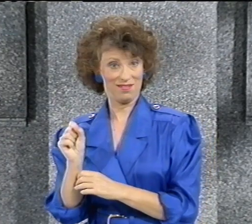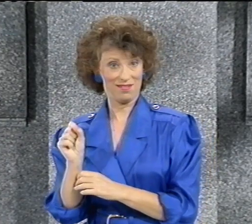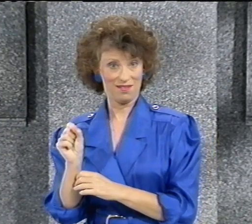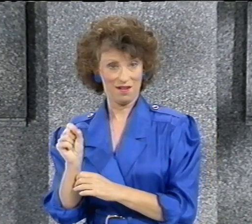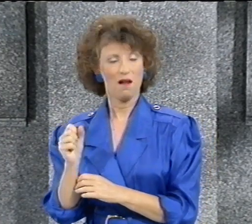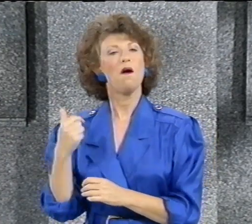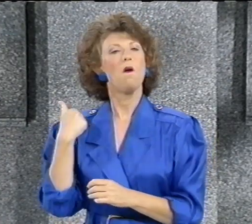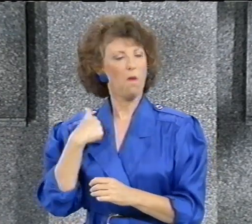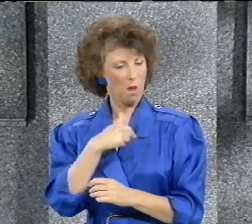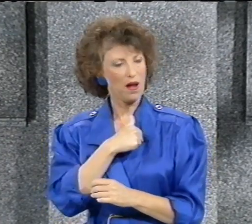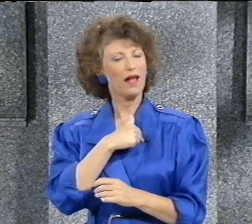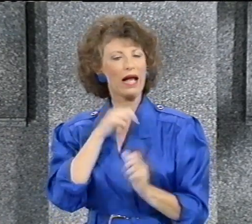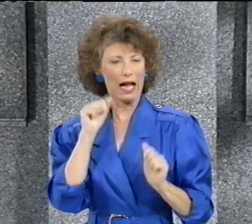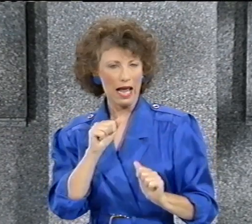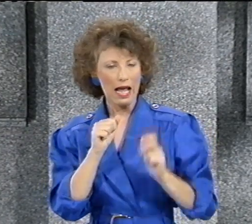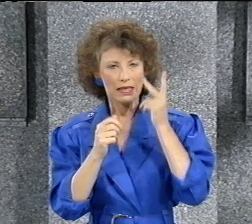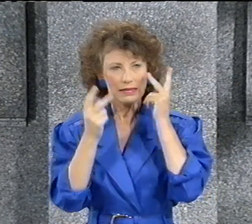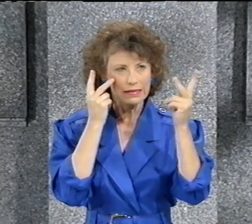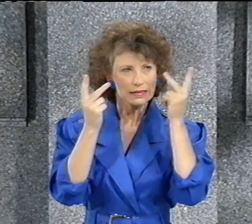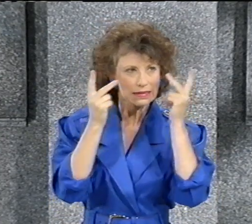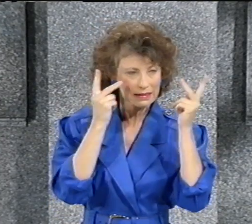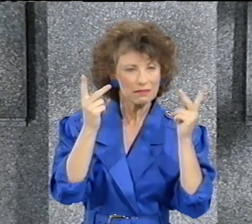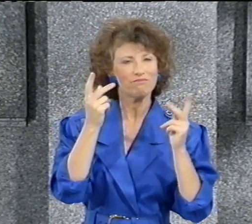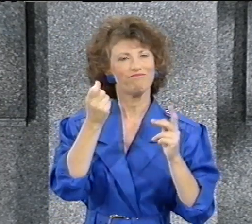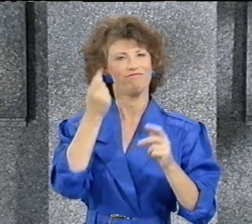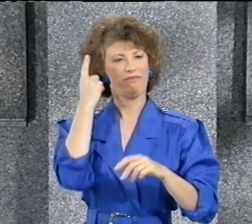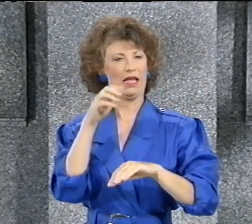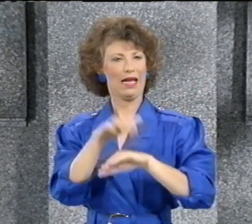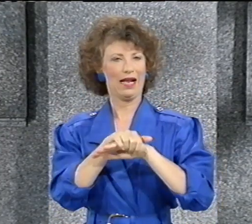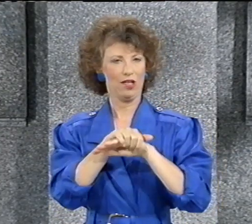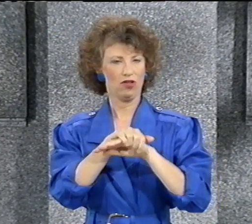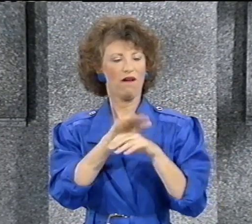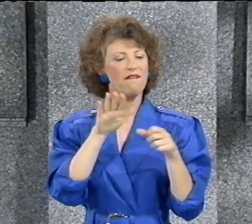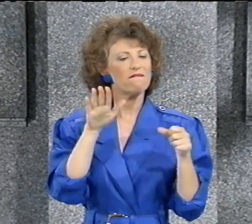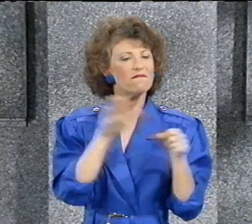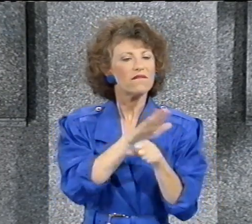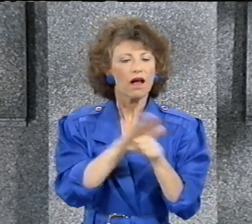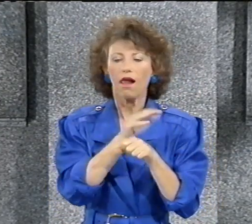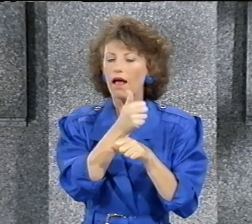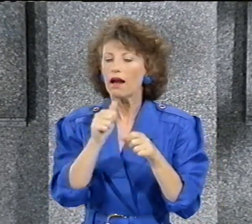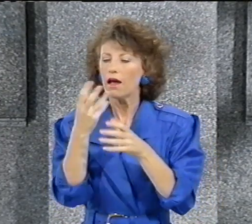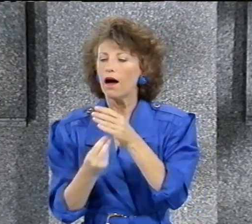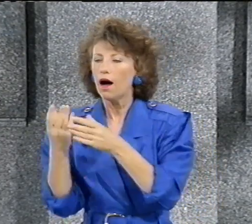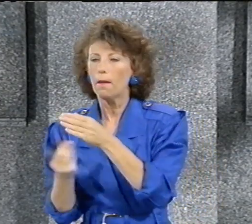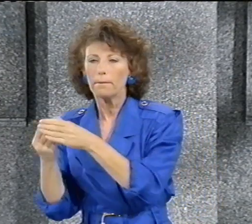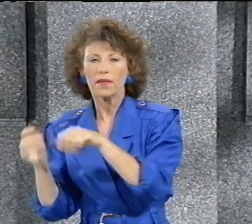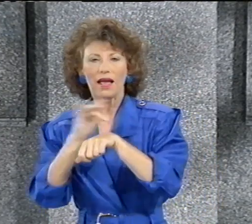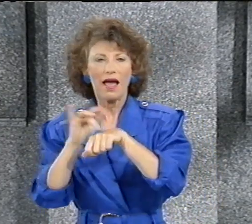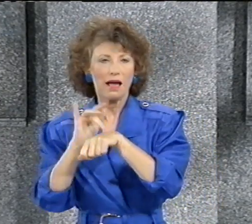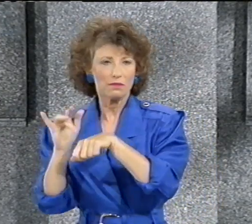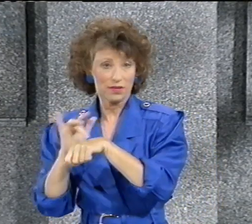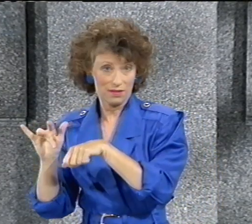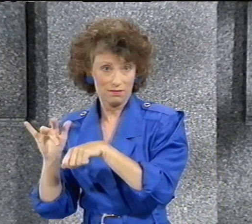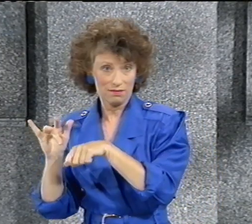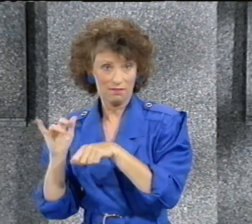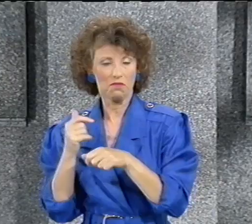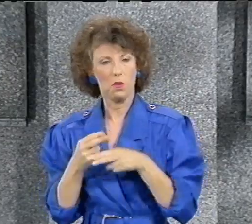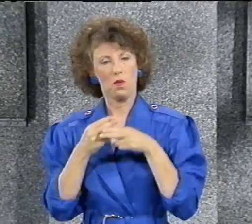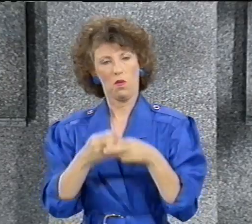We have linguistic skills, and we're able to understand the language and fill in anything that's sometimes missing